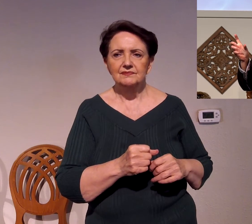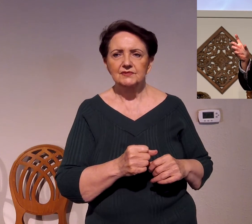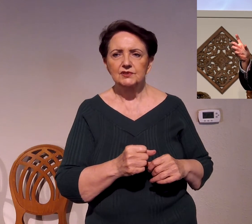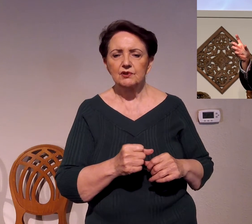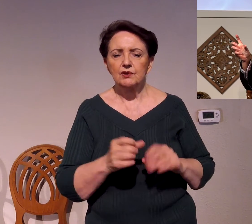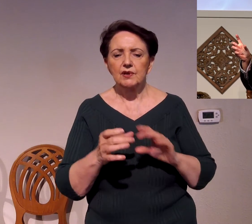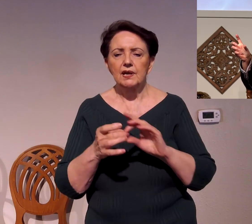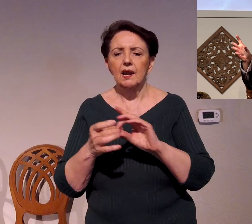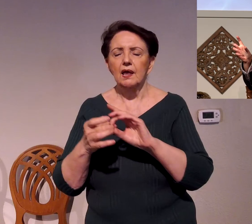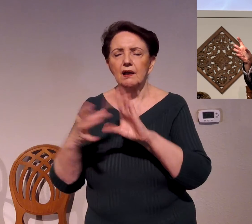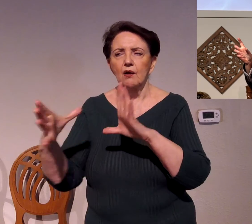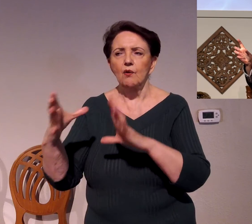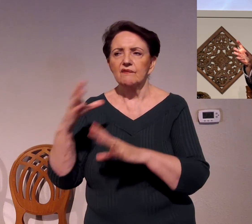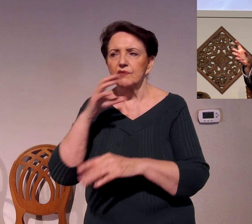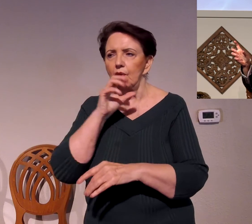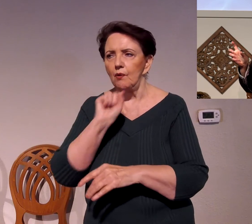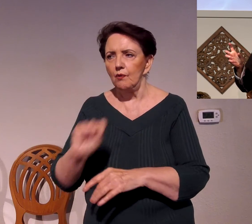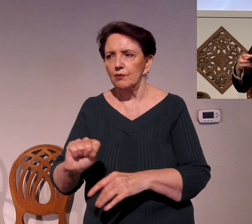old.